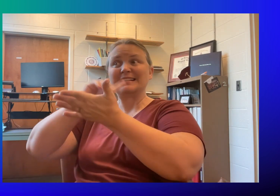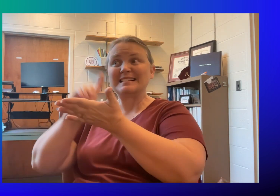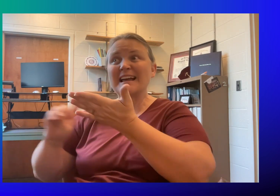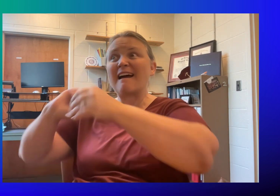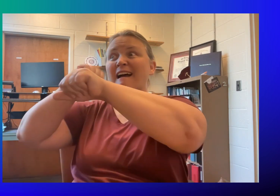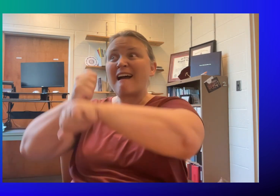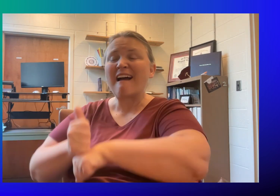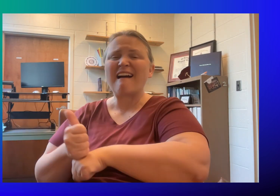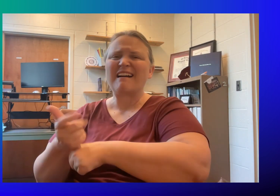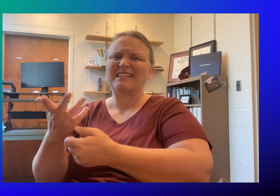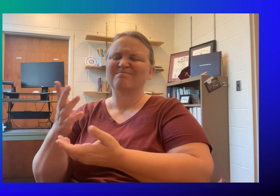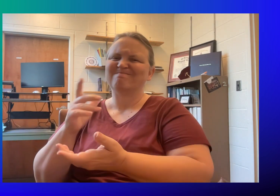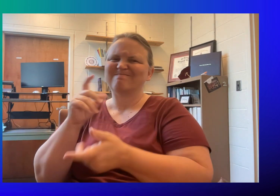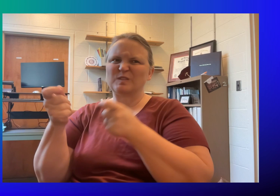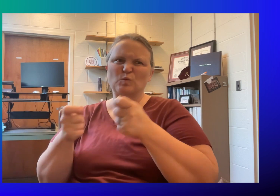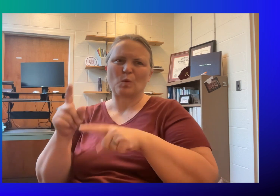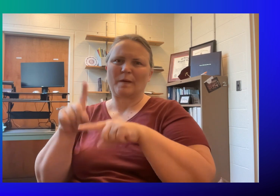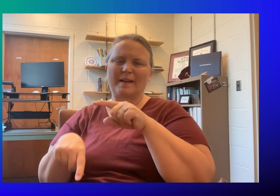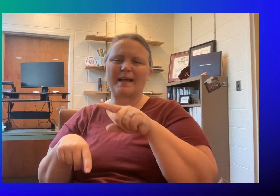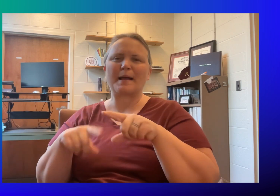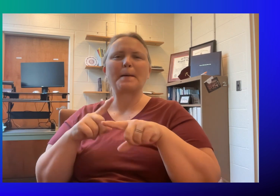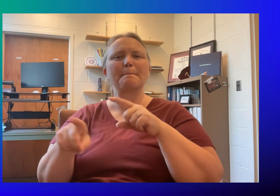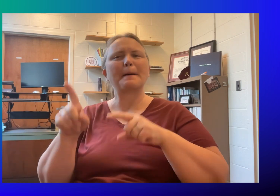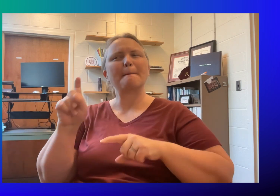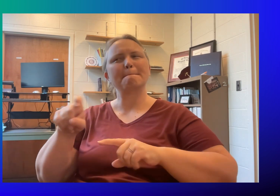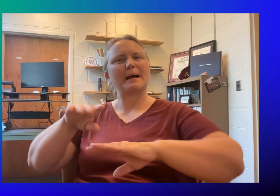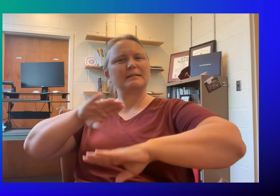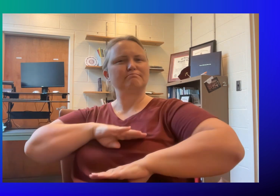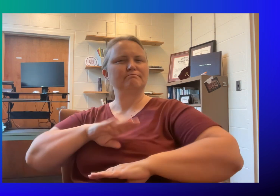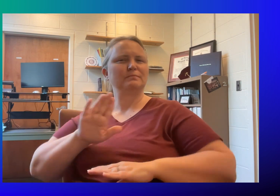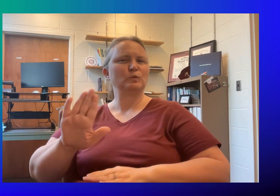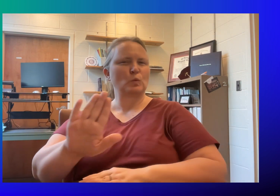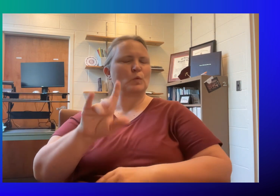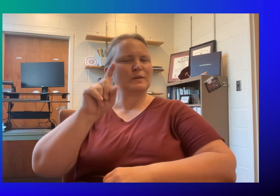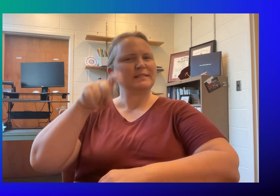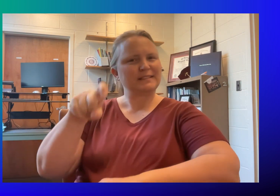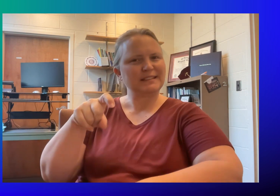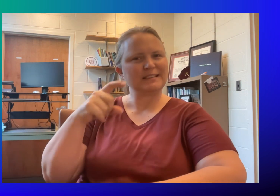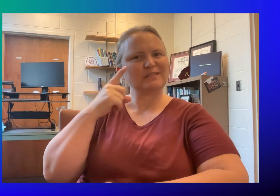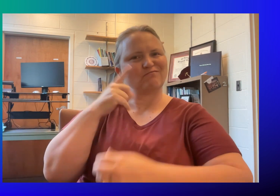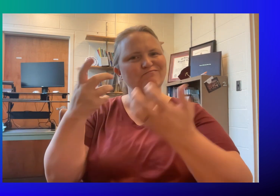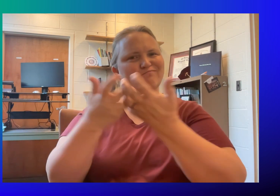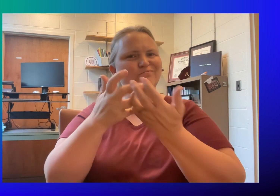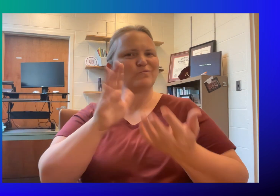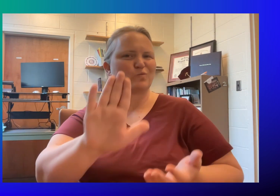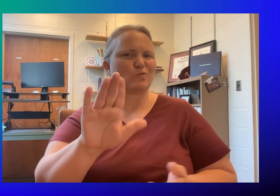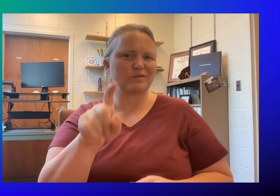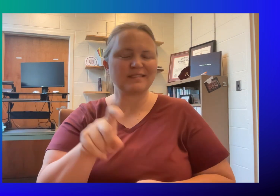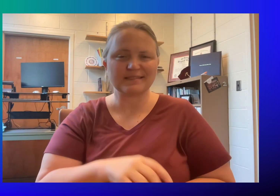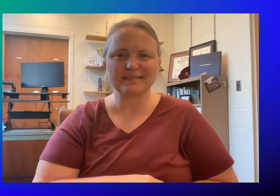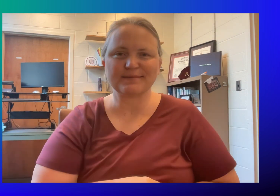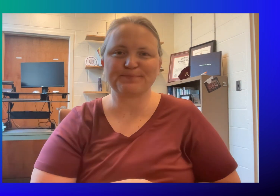you design and set up that space, but you'll want to pick one that does meet your criteria for what makes a productive space for